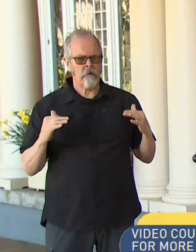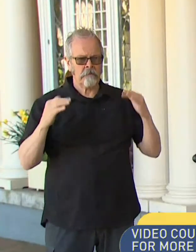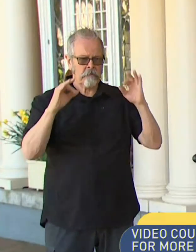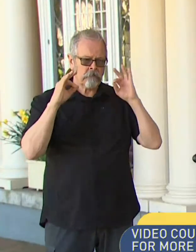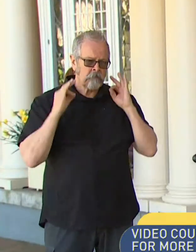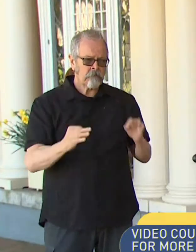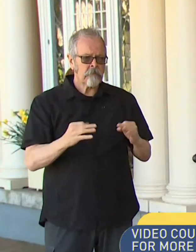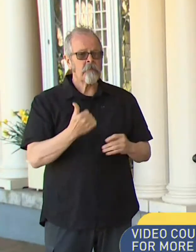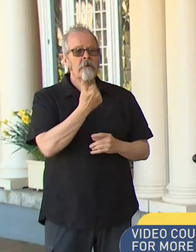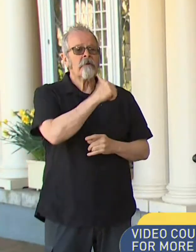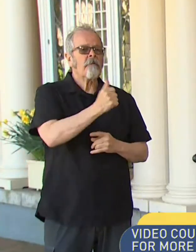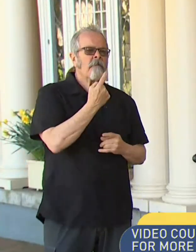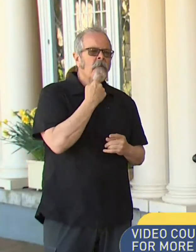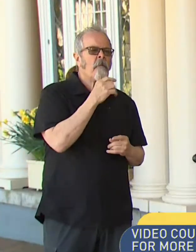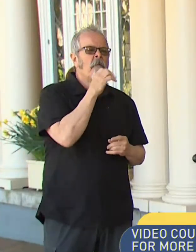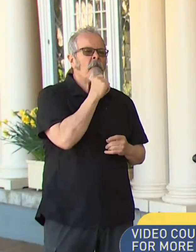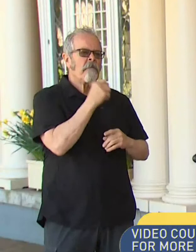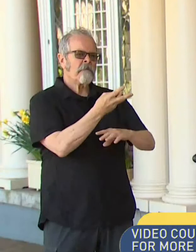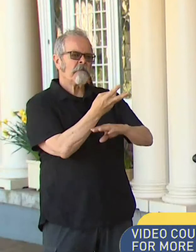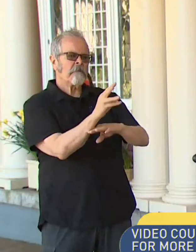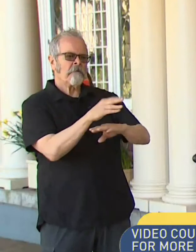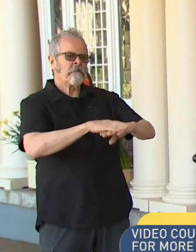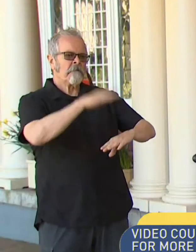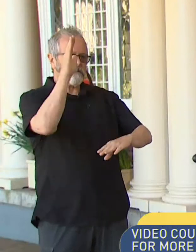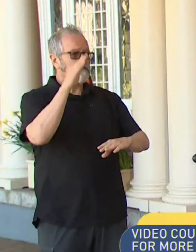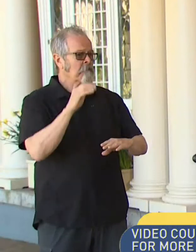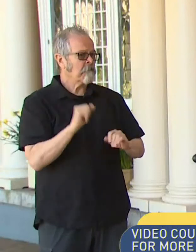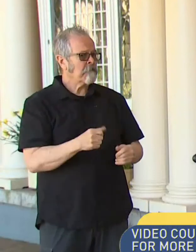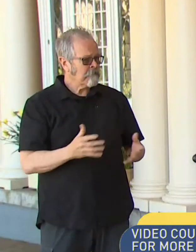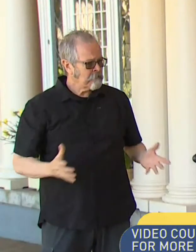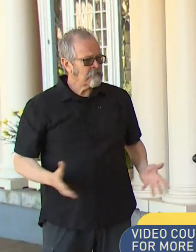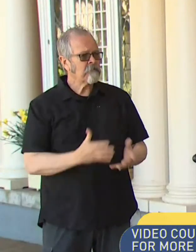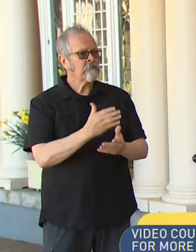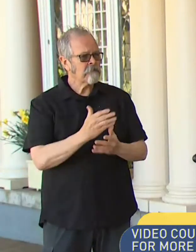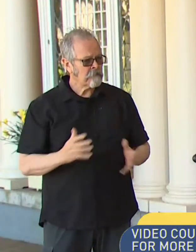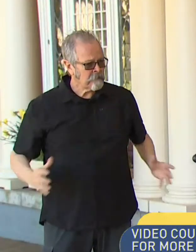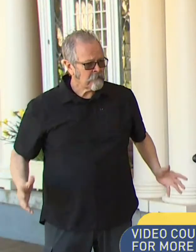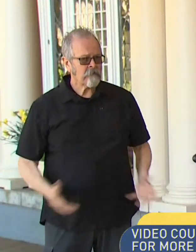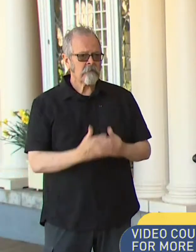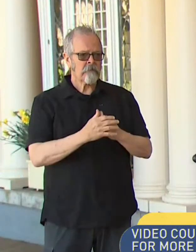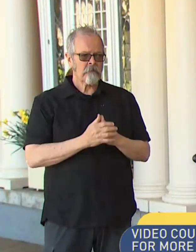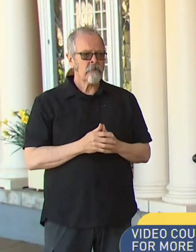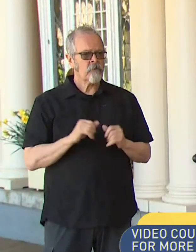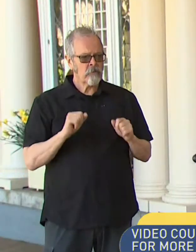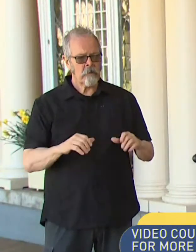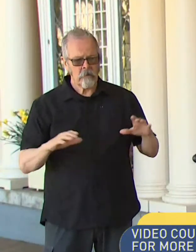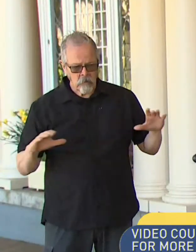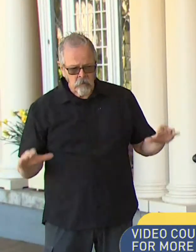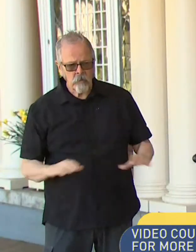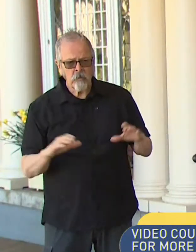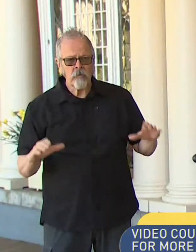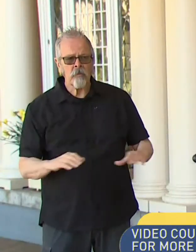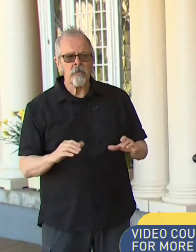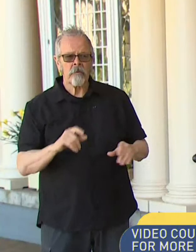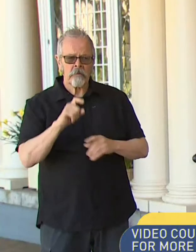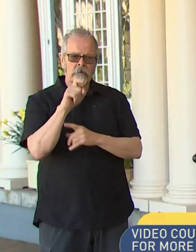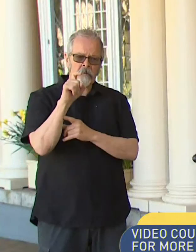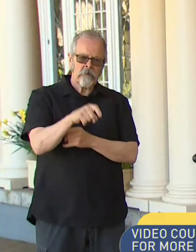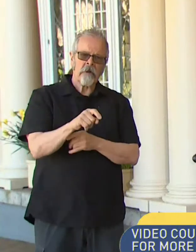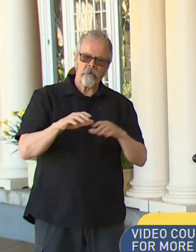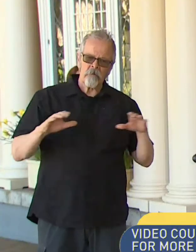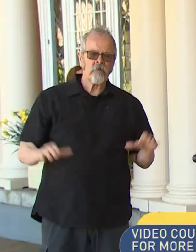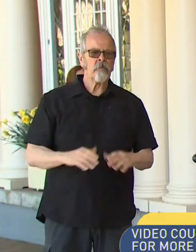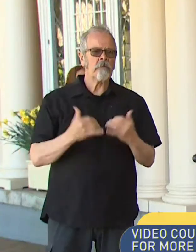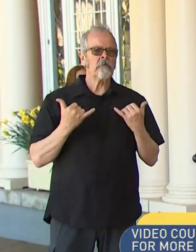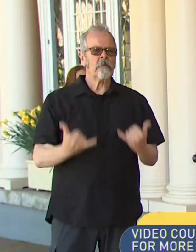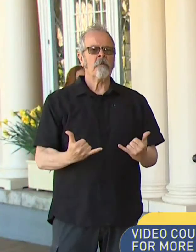16 now is eligible. But this is something we can do, we should do, we really have to do